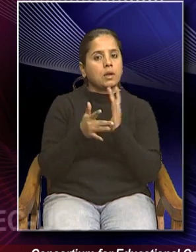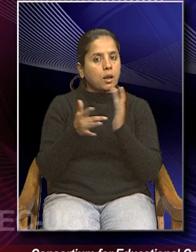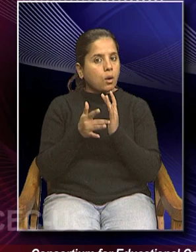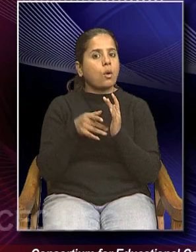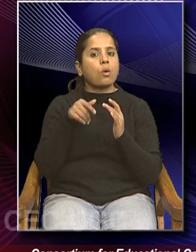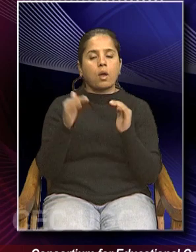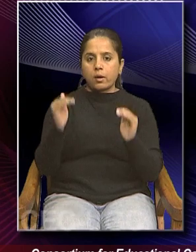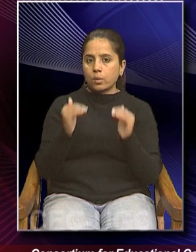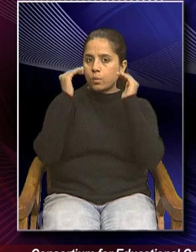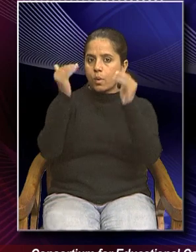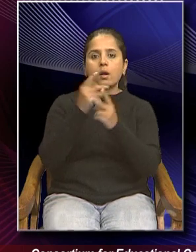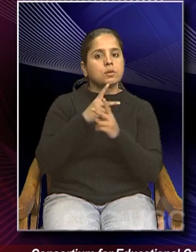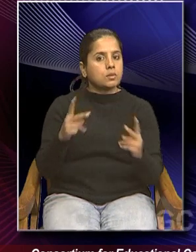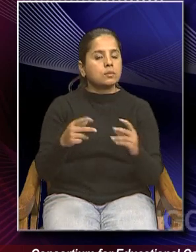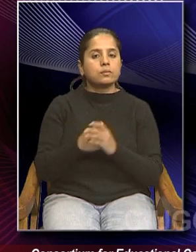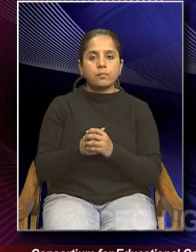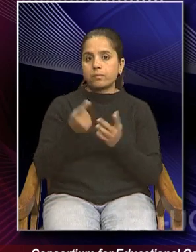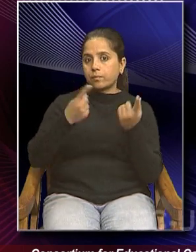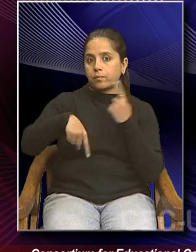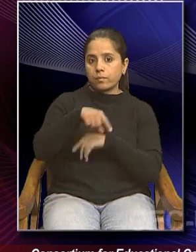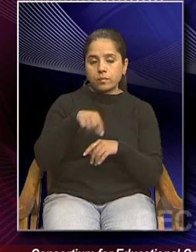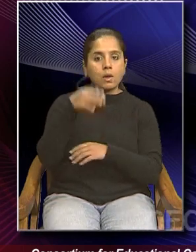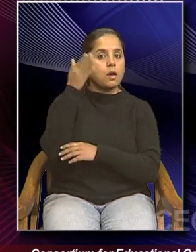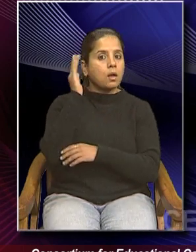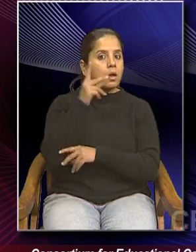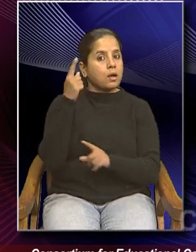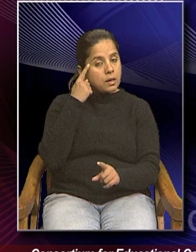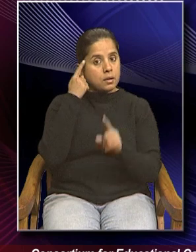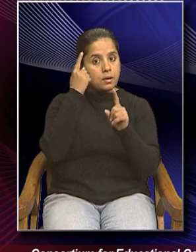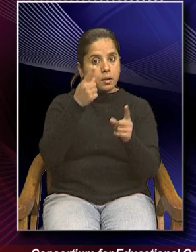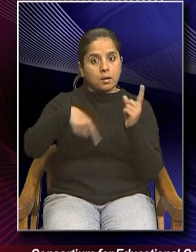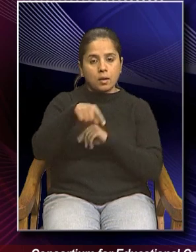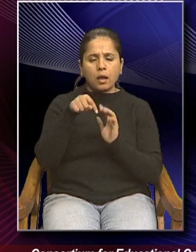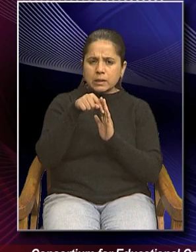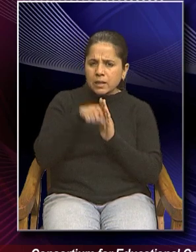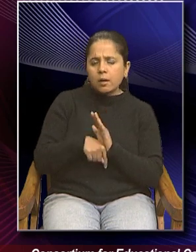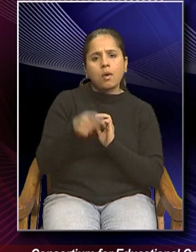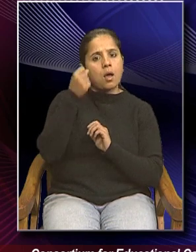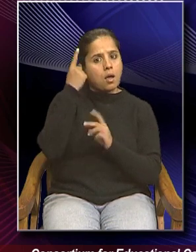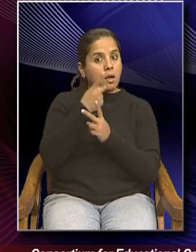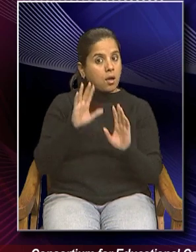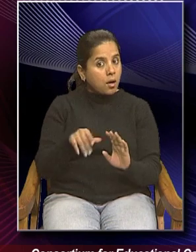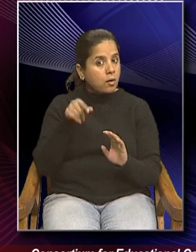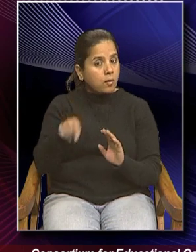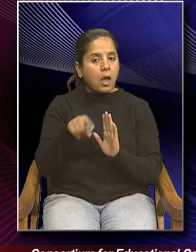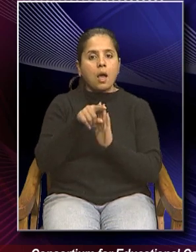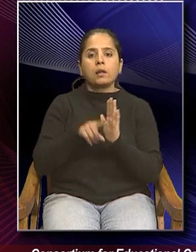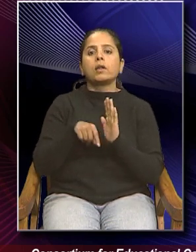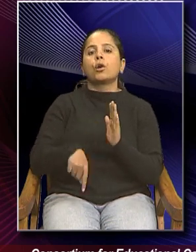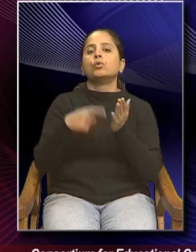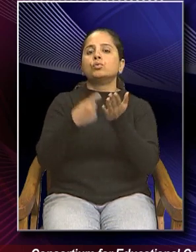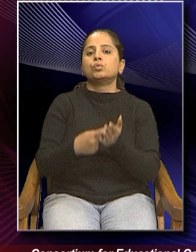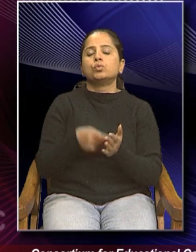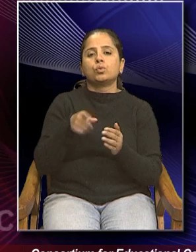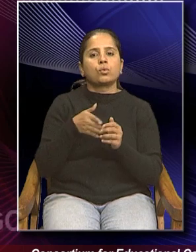technological advancement. This part of the lecture aims to promote a deeper understanding of the ethical principles that